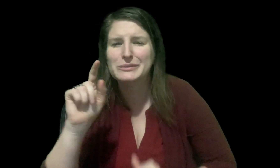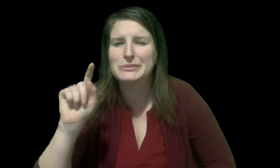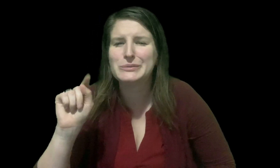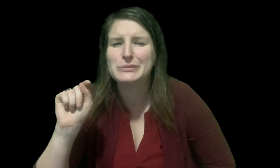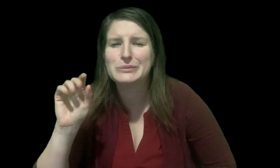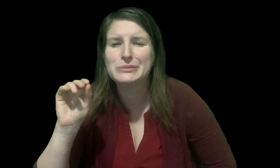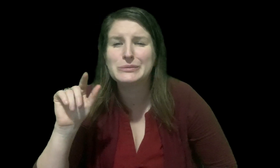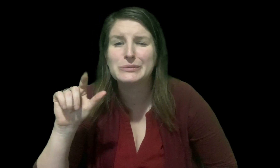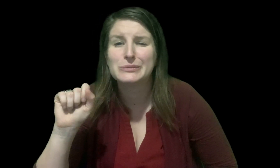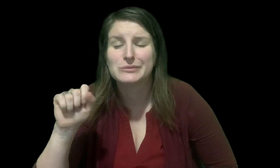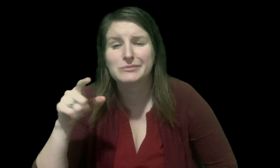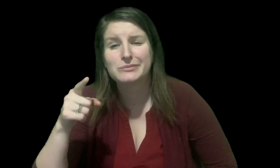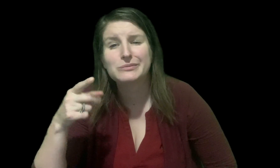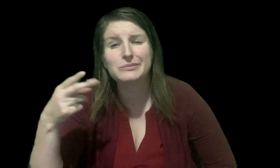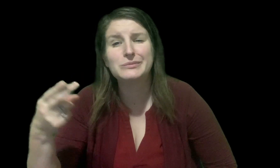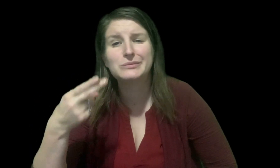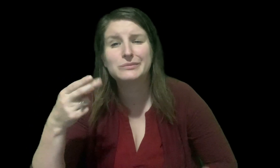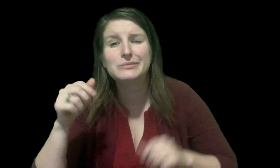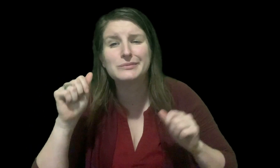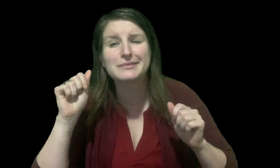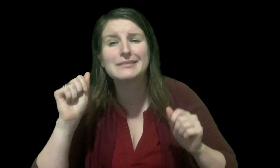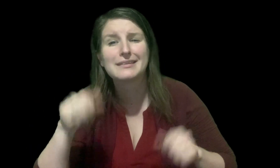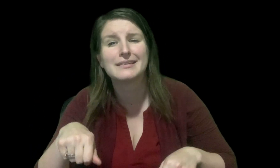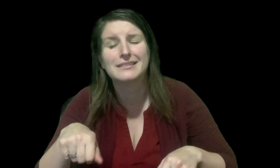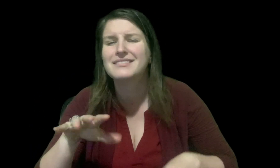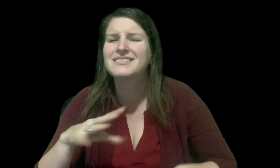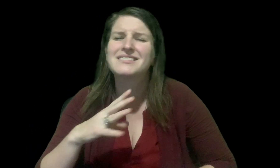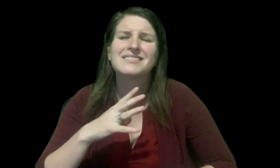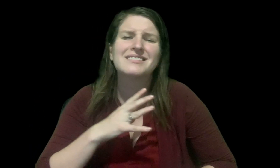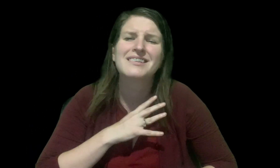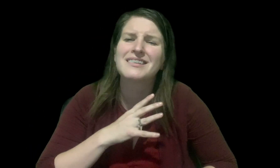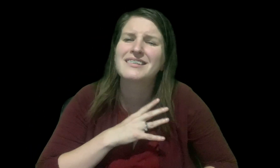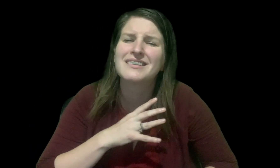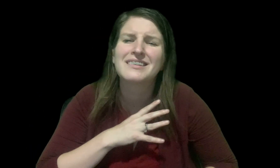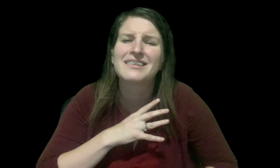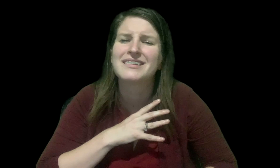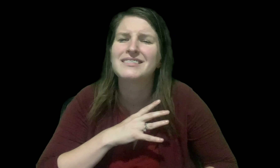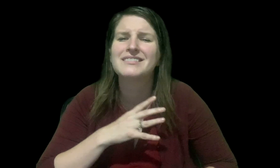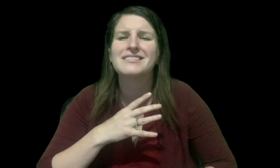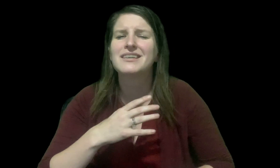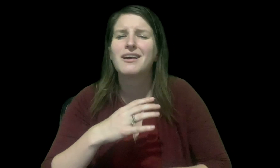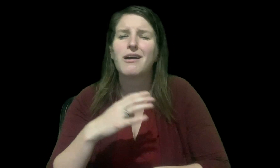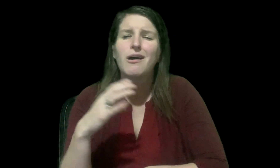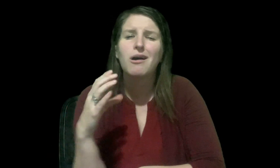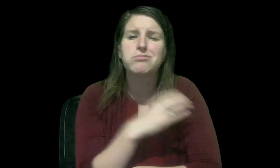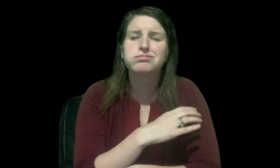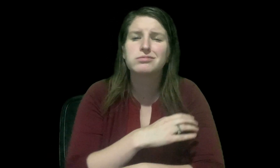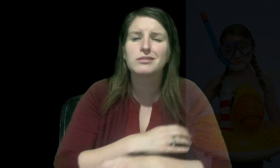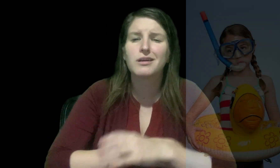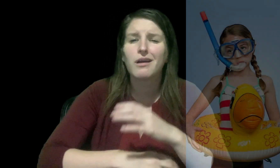And you may be wondering, how do you get through those waves? Use the tools at your disposal.